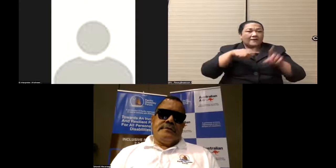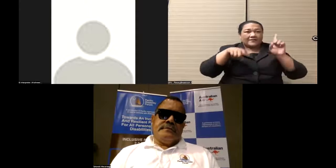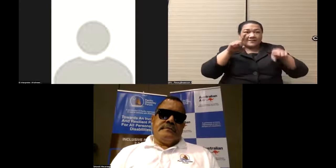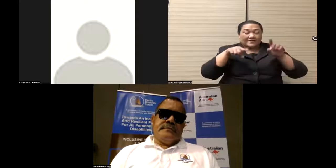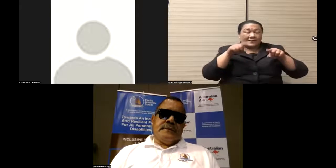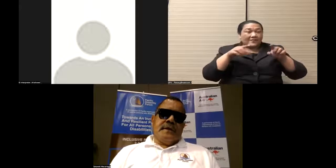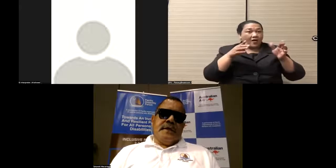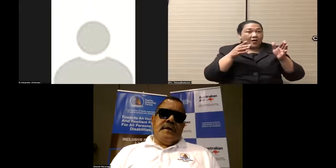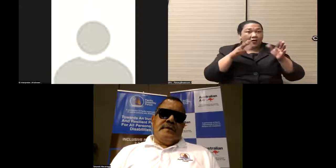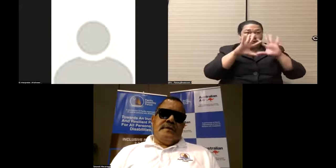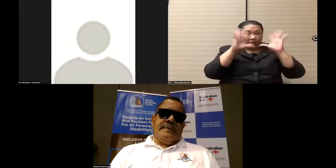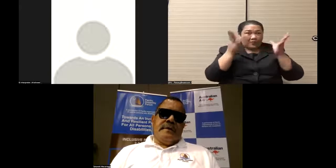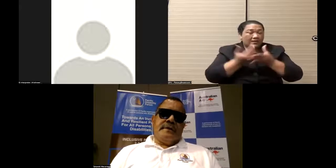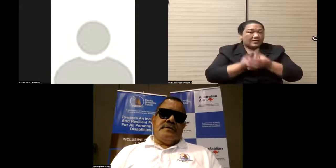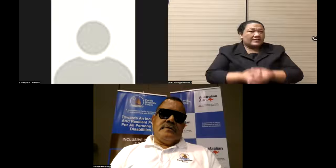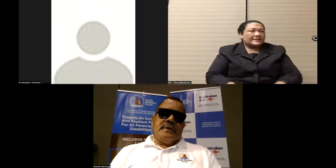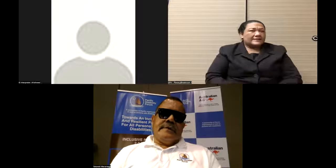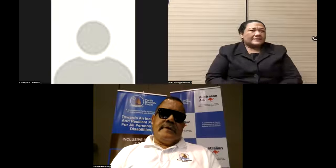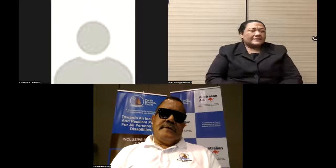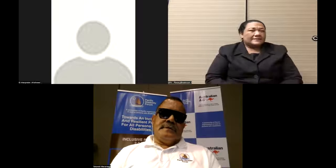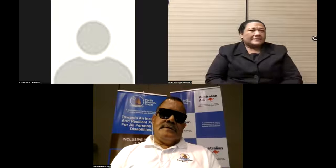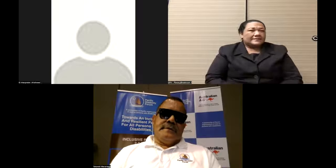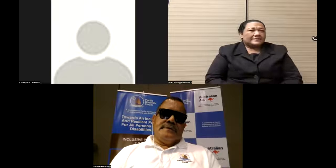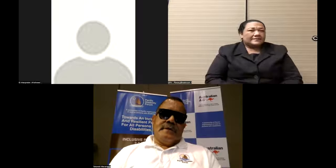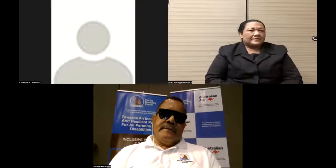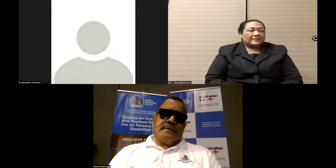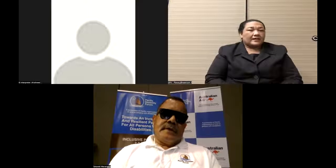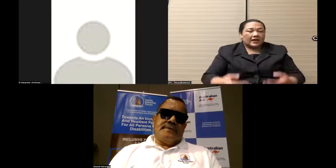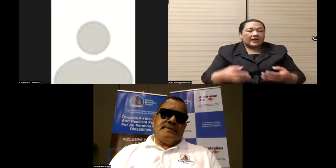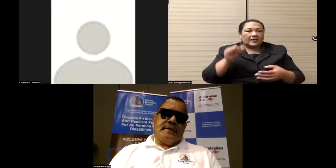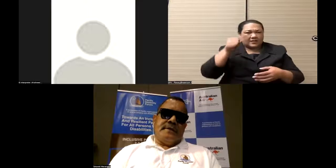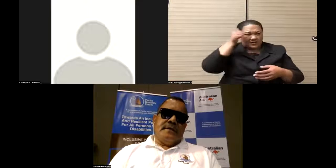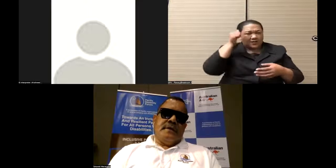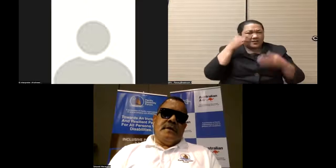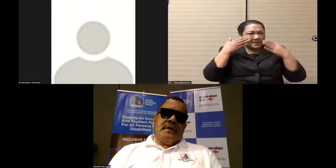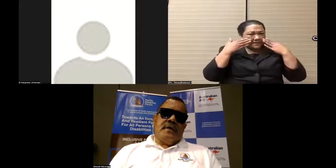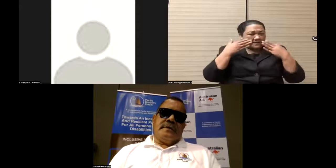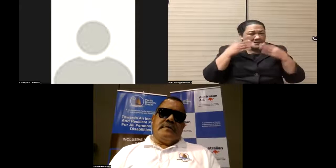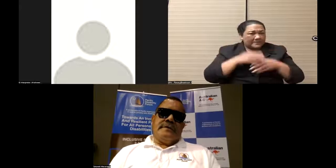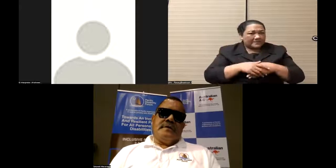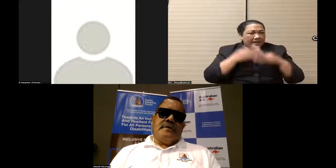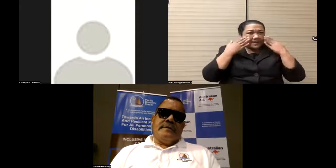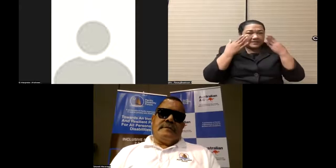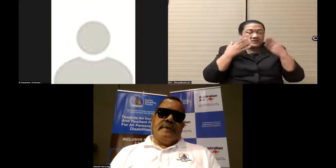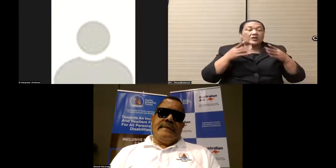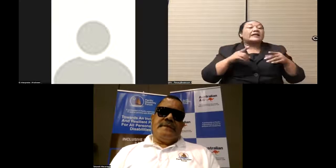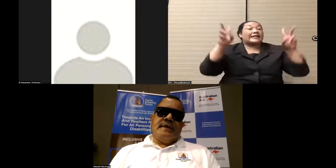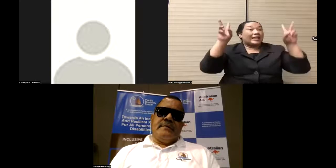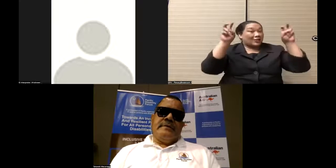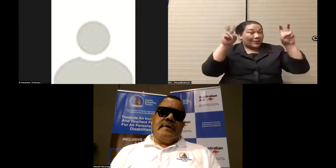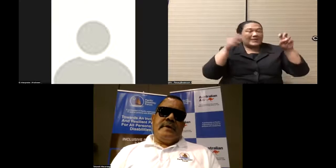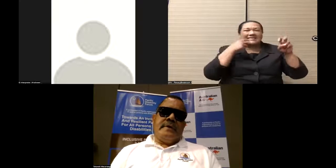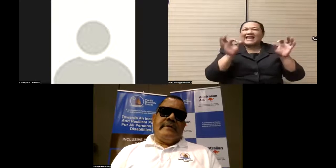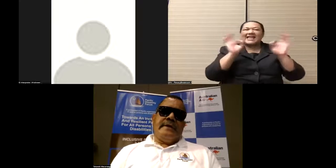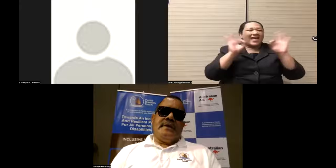And also, nothing about us or nothing without us, as Ms. Sara Minkara said. Also acknowledging the commitments